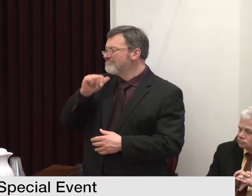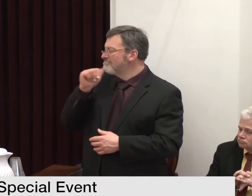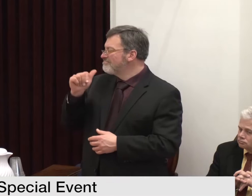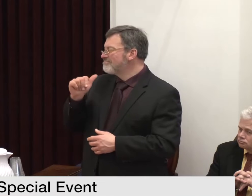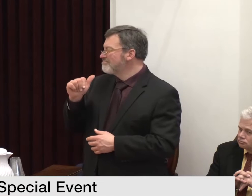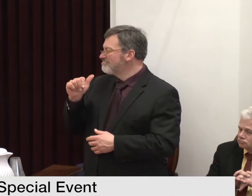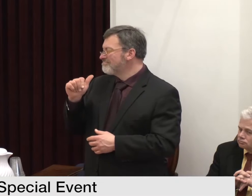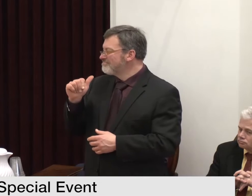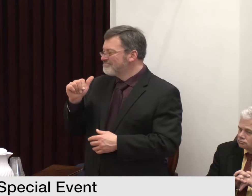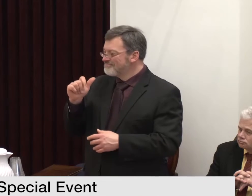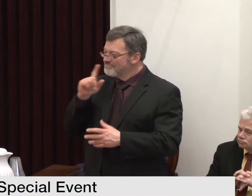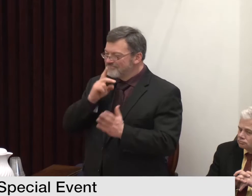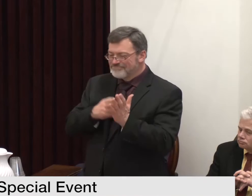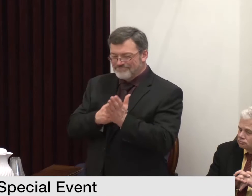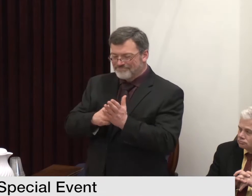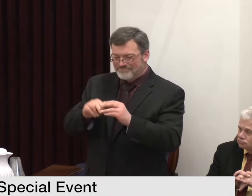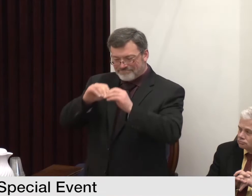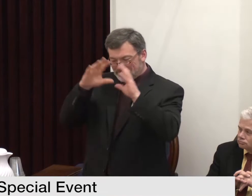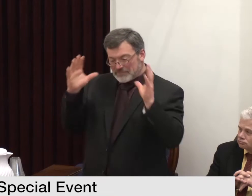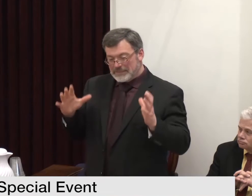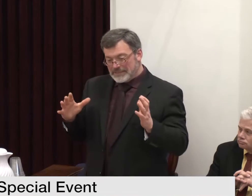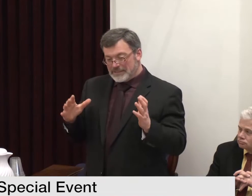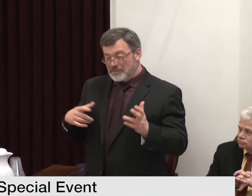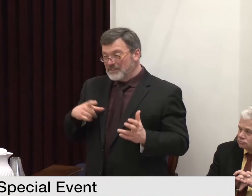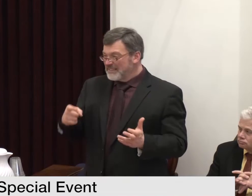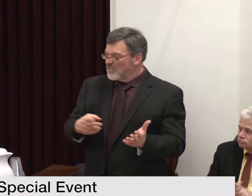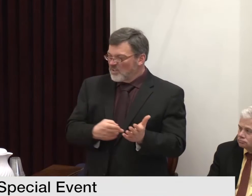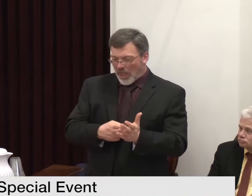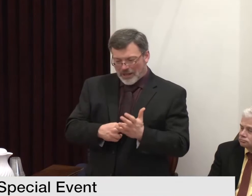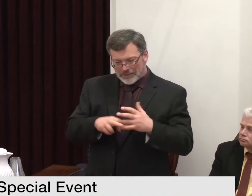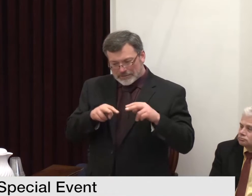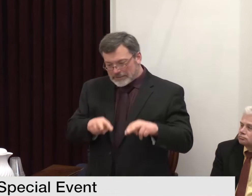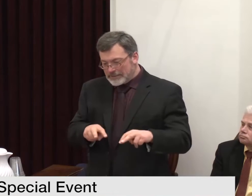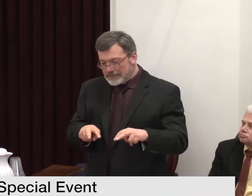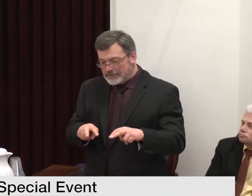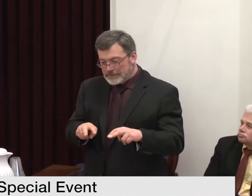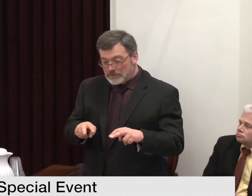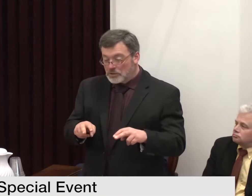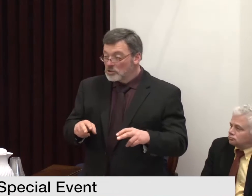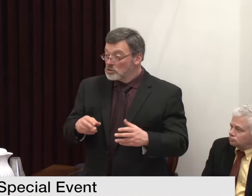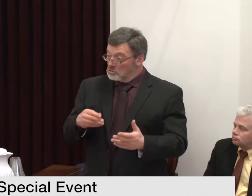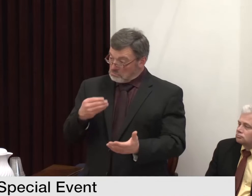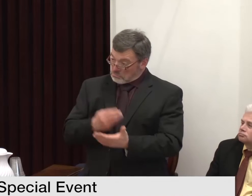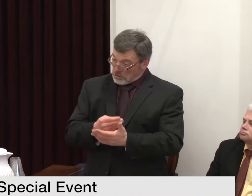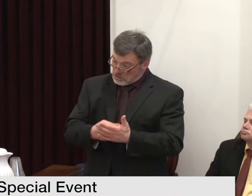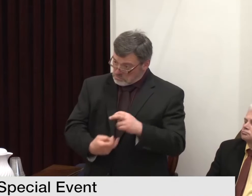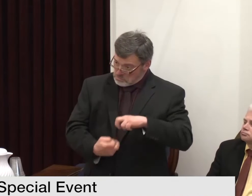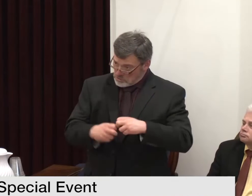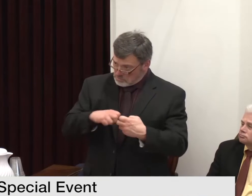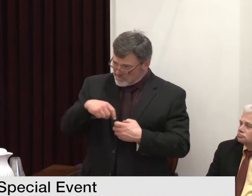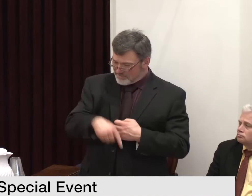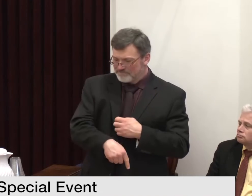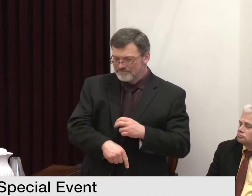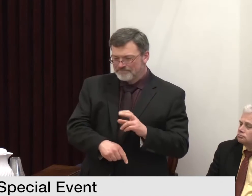We have to be honest. Just pushing more and more money at problems and needs hasn't always equaled progress.